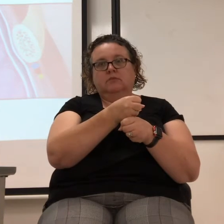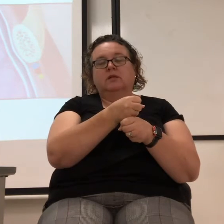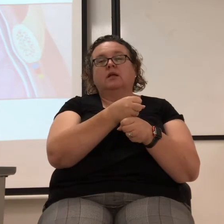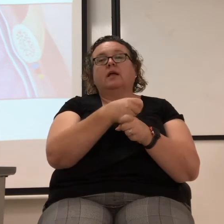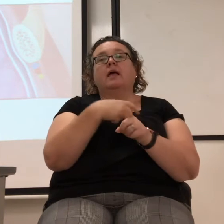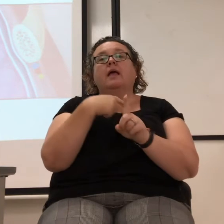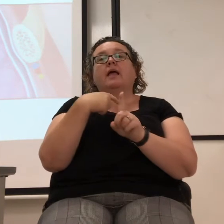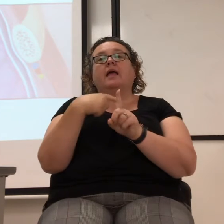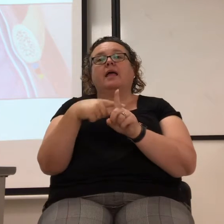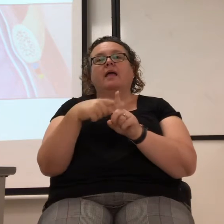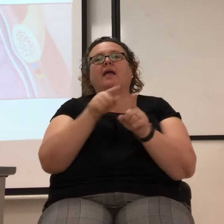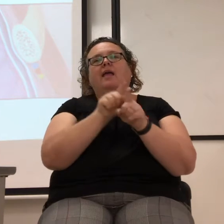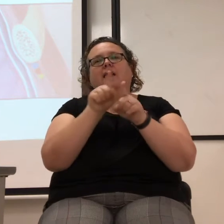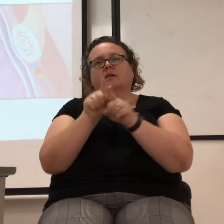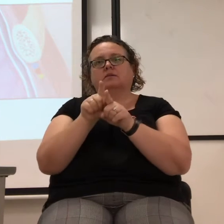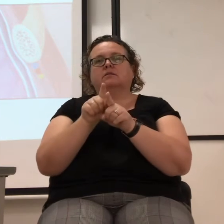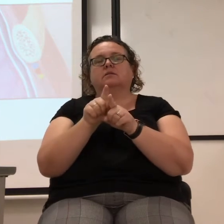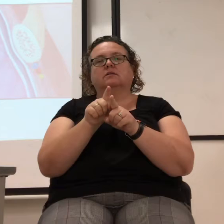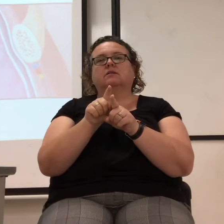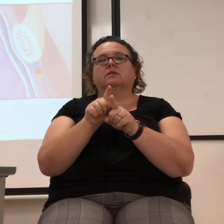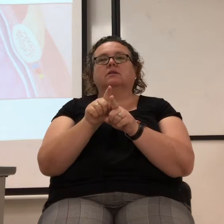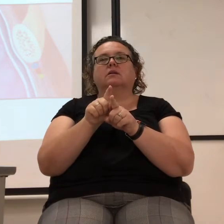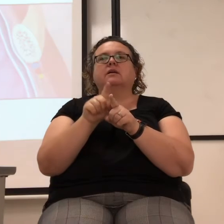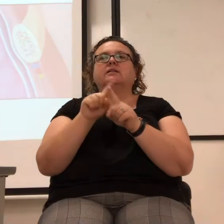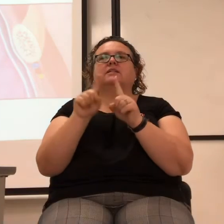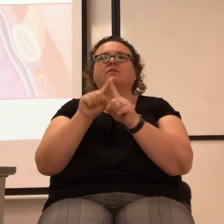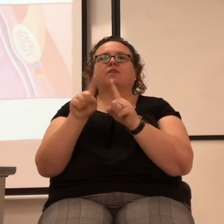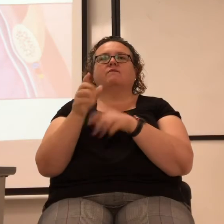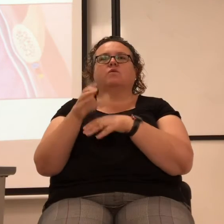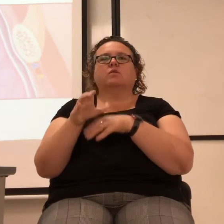and intrinsic forces acting on the lung.